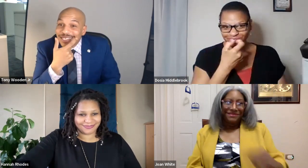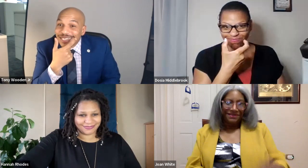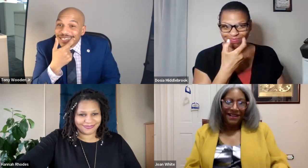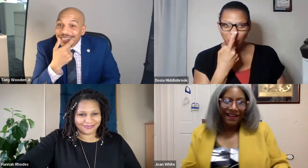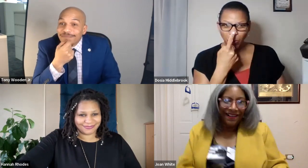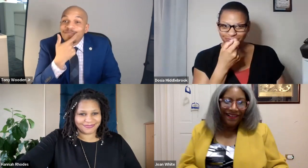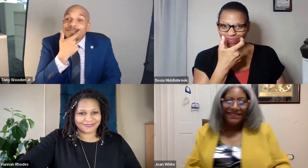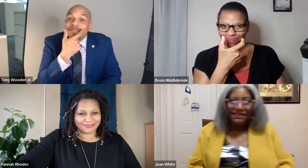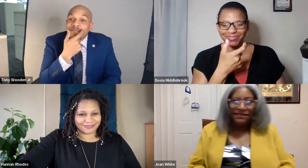going